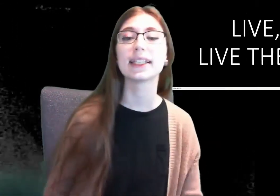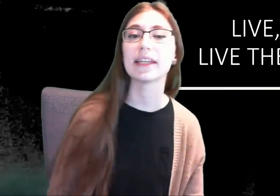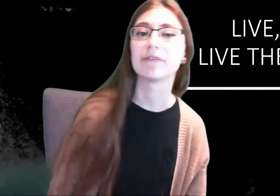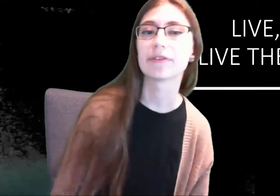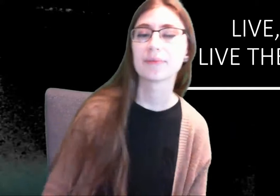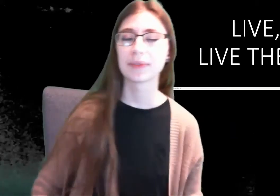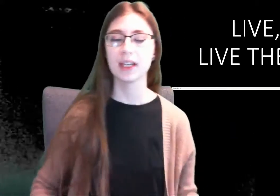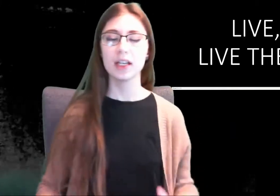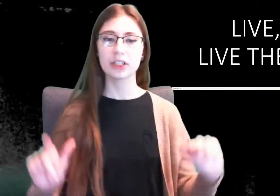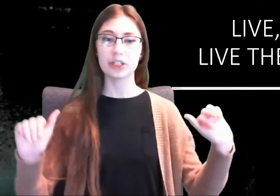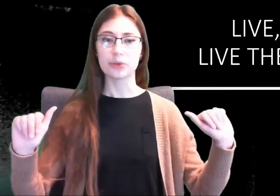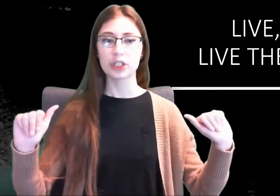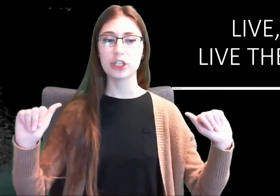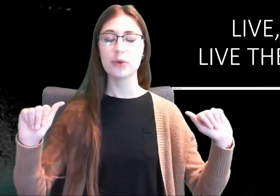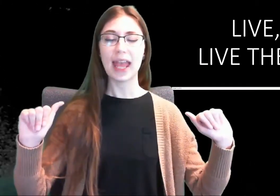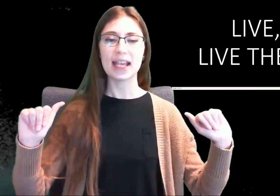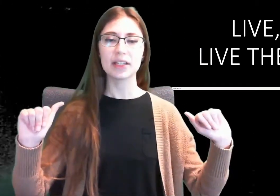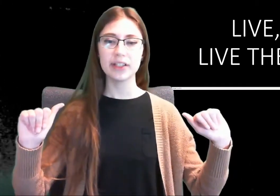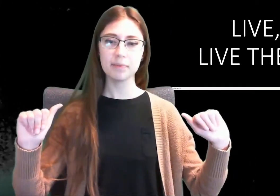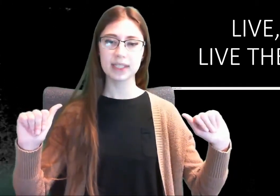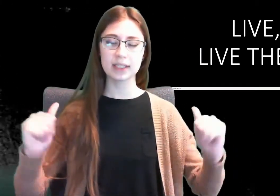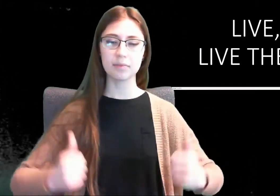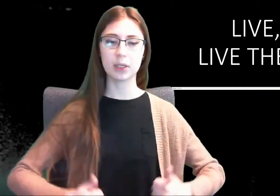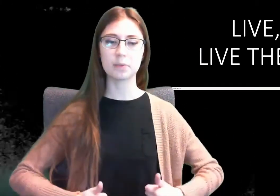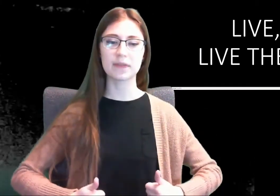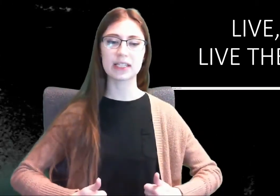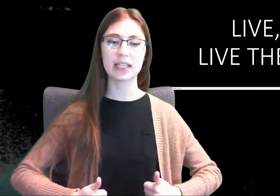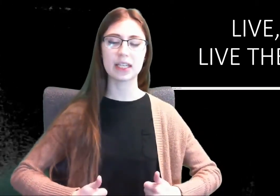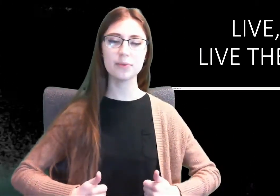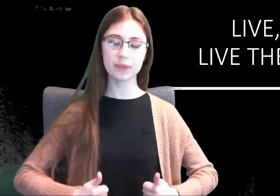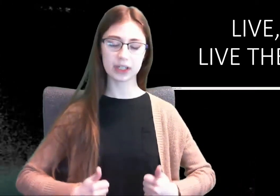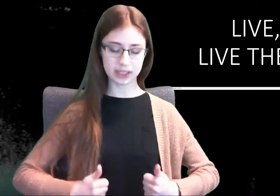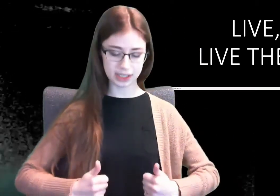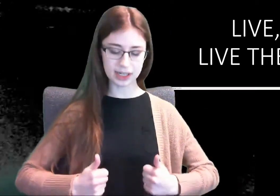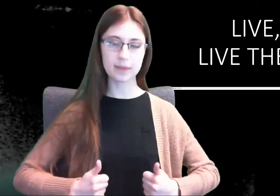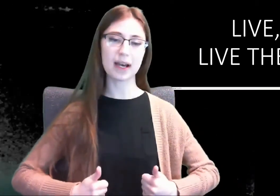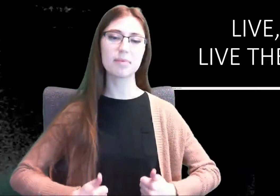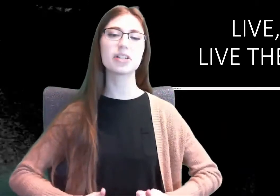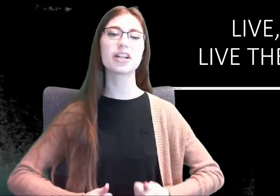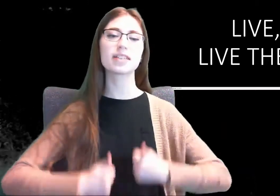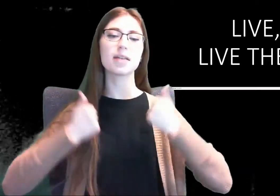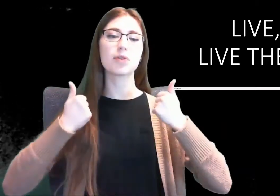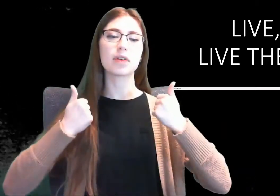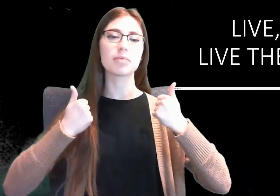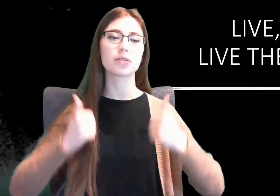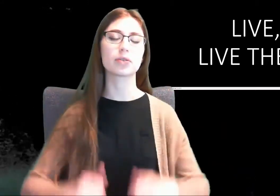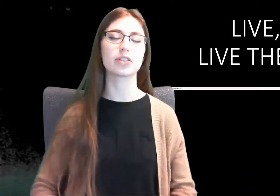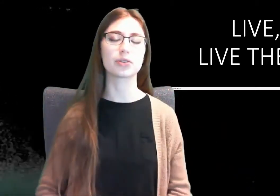Live. Do 2 A hand shapes, palms facing you. They're going to start at the bottom of your chest and move up towards your